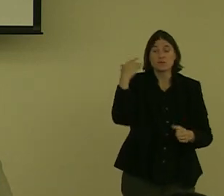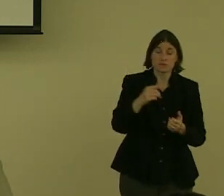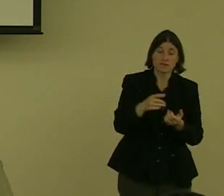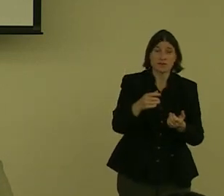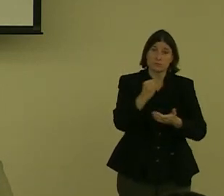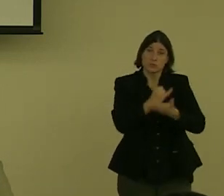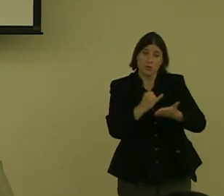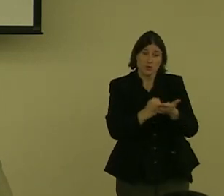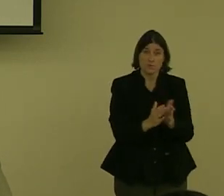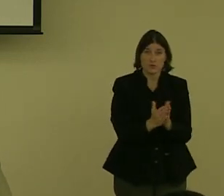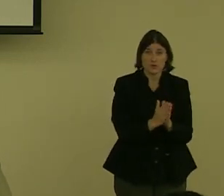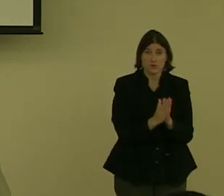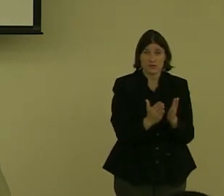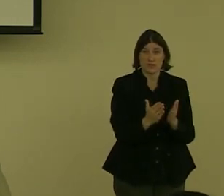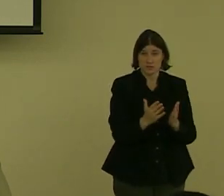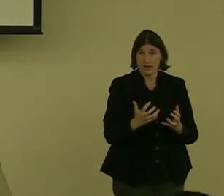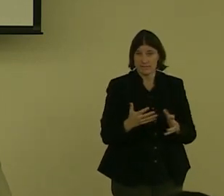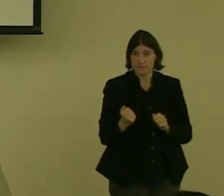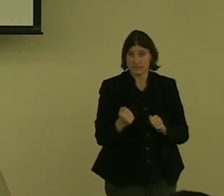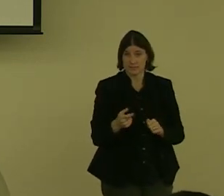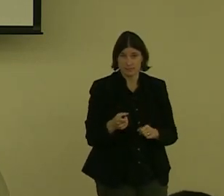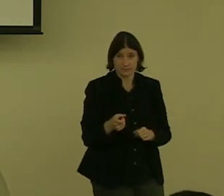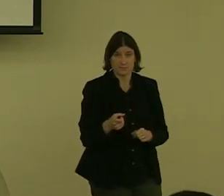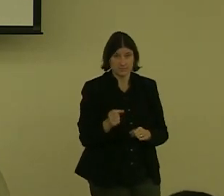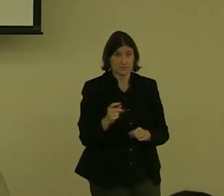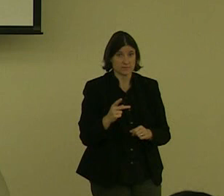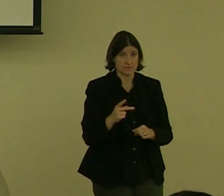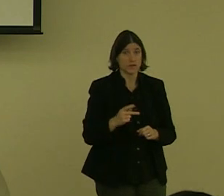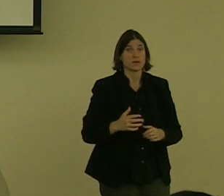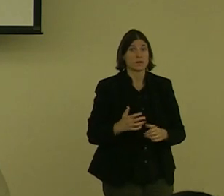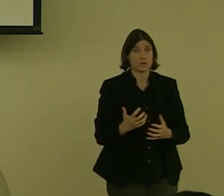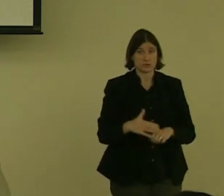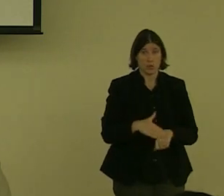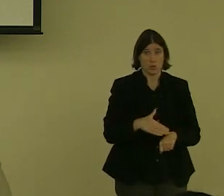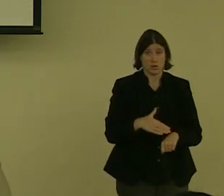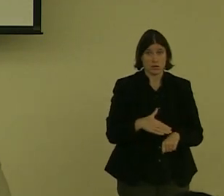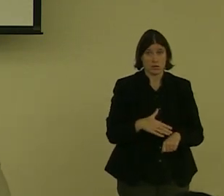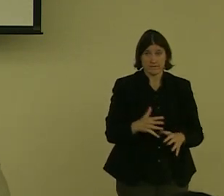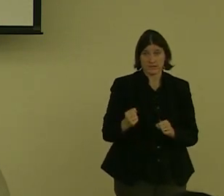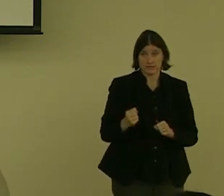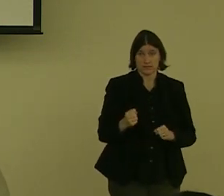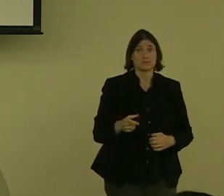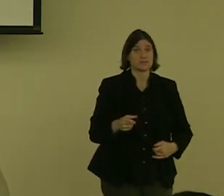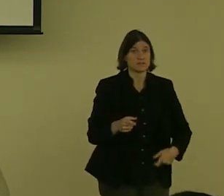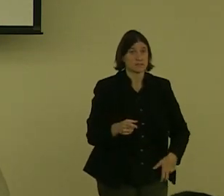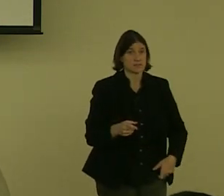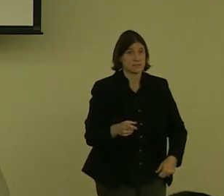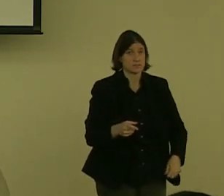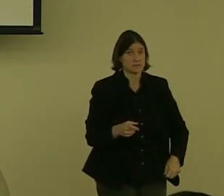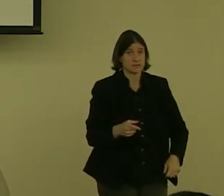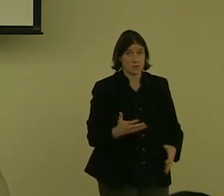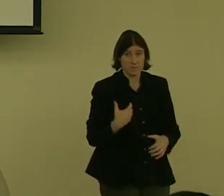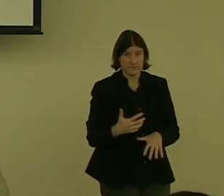Additional questions from the. Okay. Yeah. Go ahead. Sounds like a lot of comics, academic work, mostly about stuff like mouse